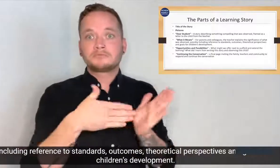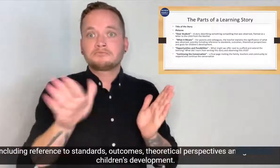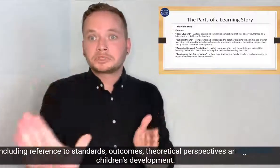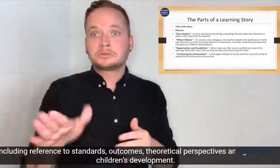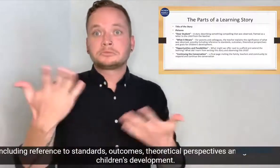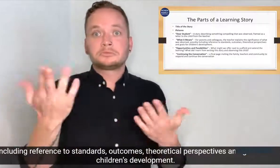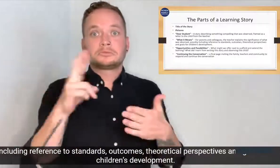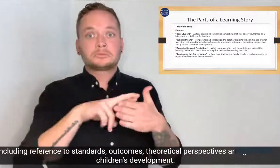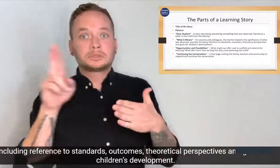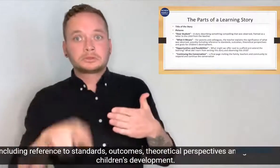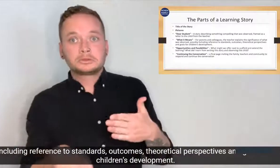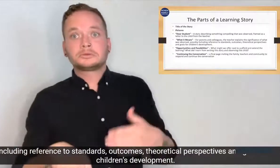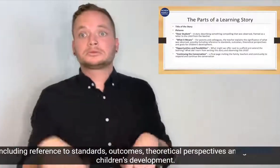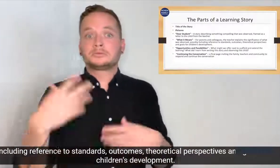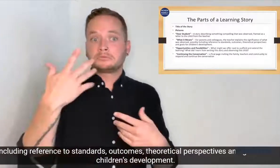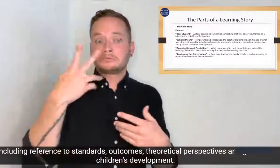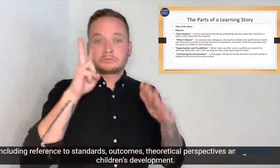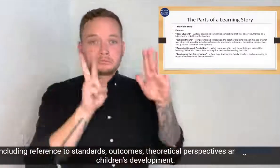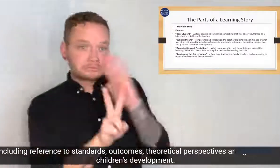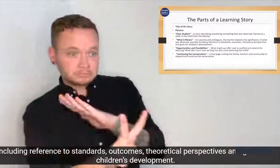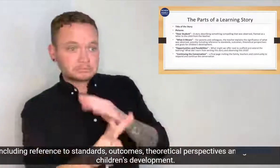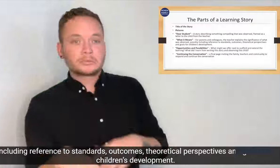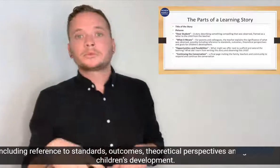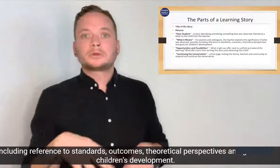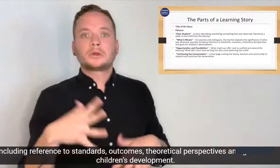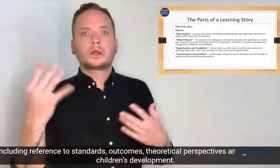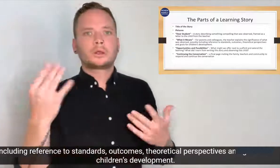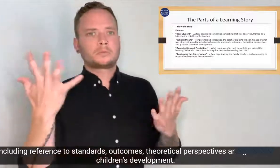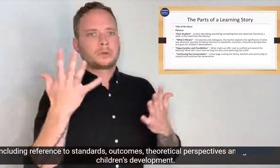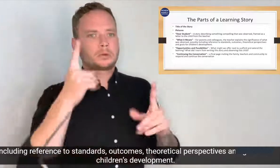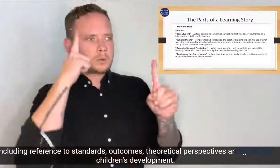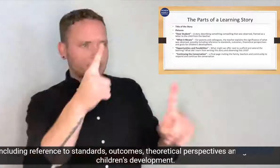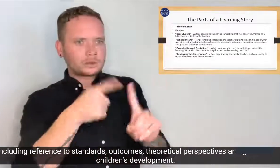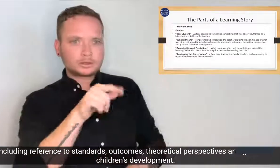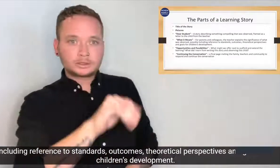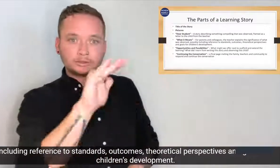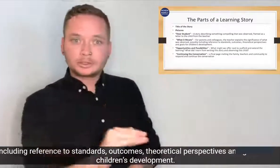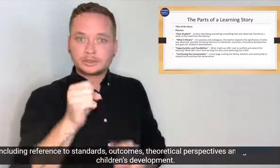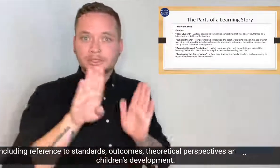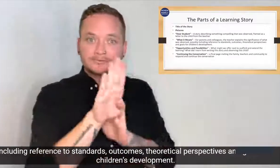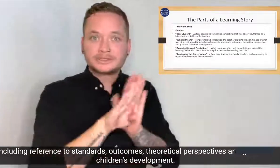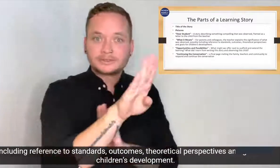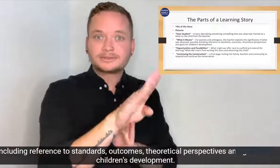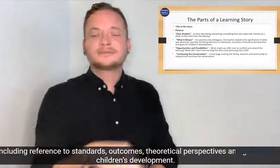possibly including reference to standards, outcomes, theoretical perspectives, and goals for